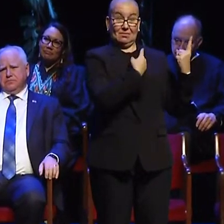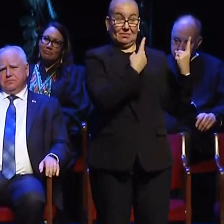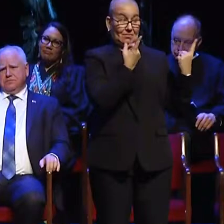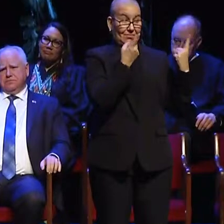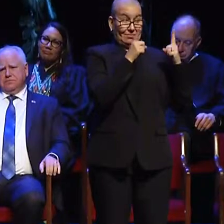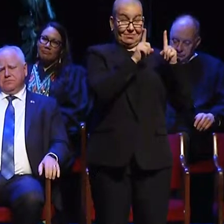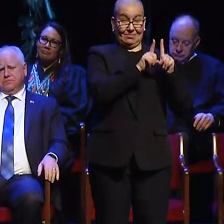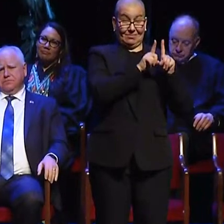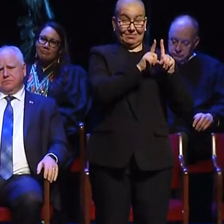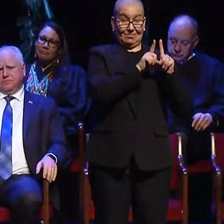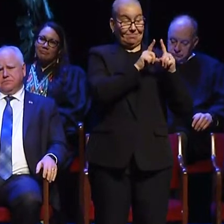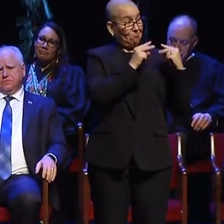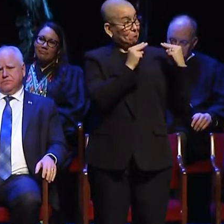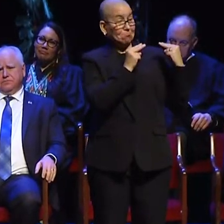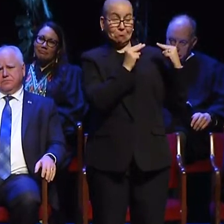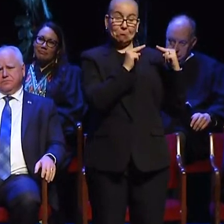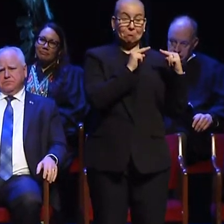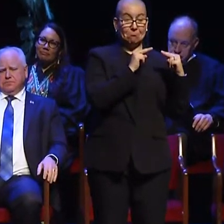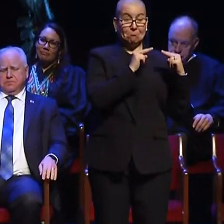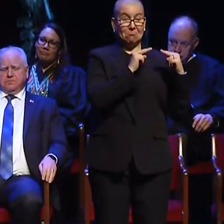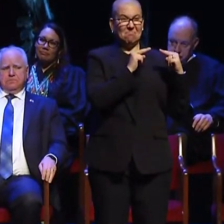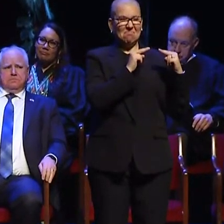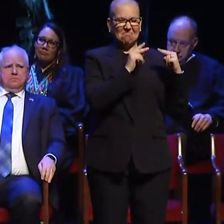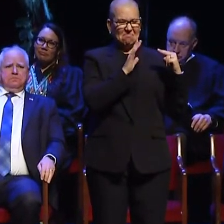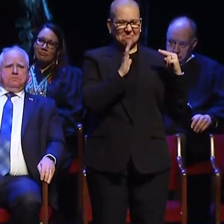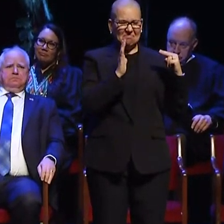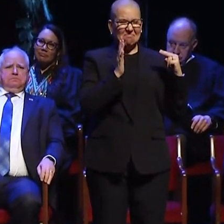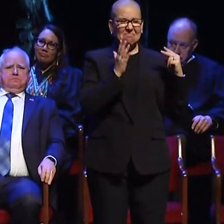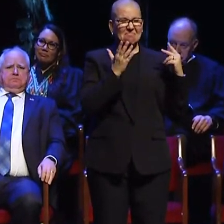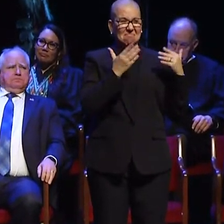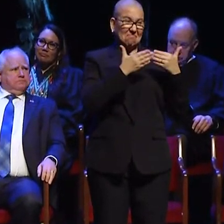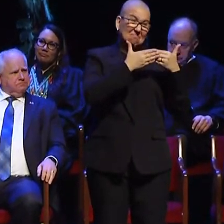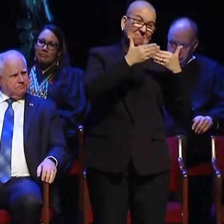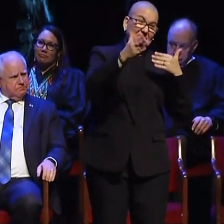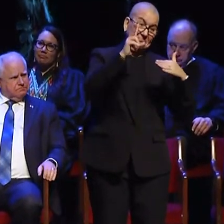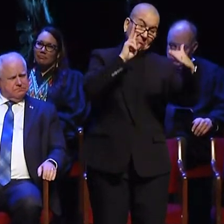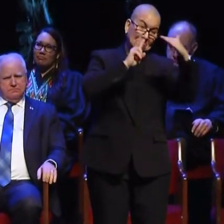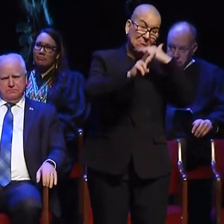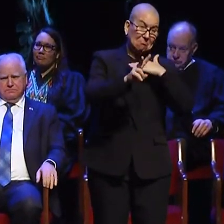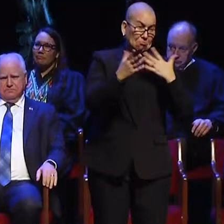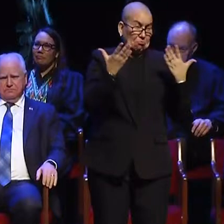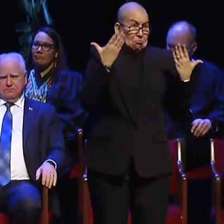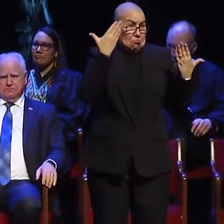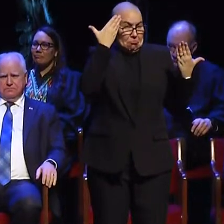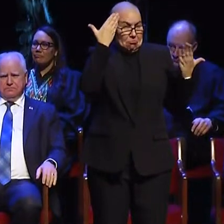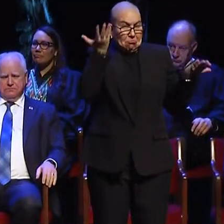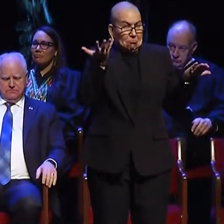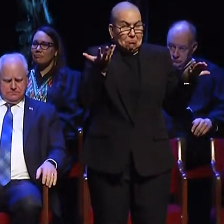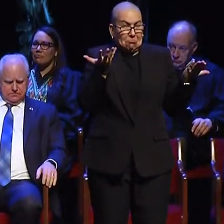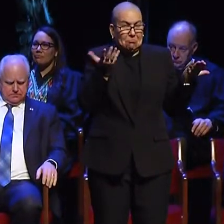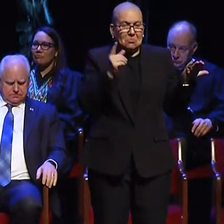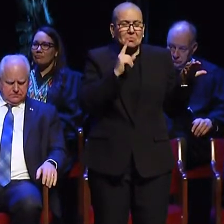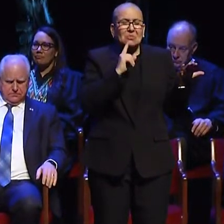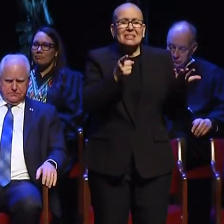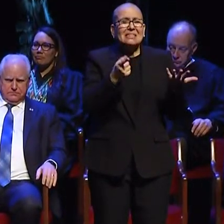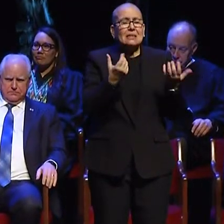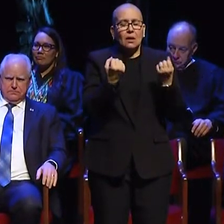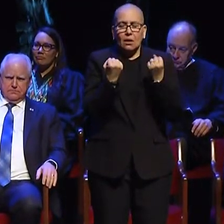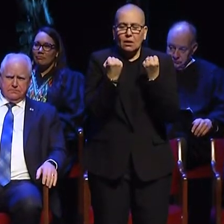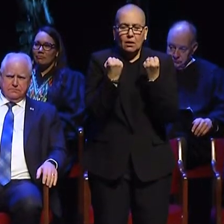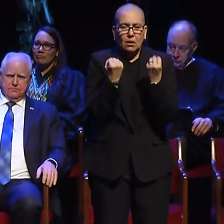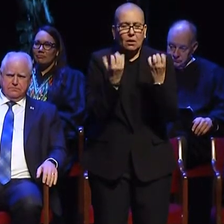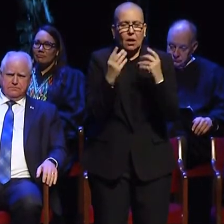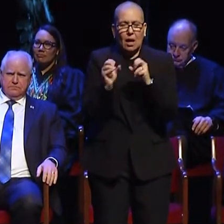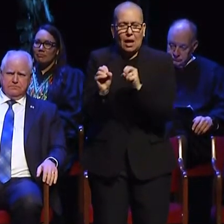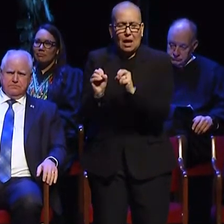have imagined what was before us. It's been a time of tremendous opportunity and tremendous